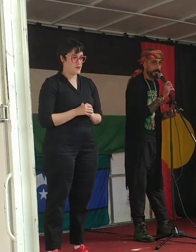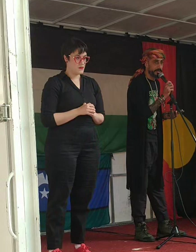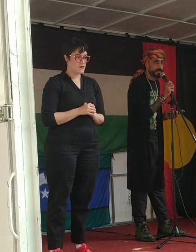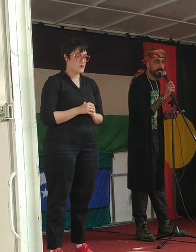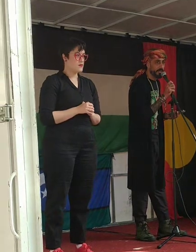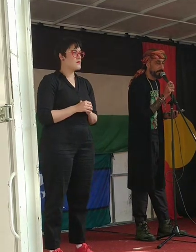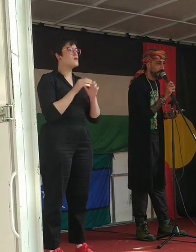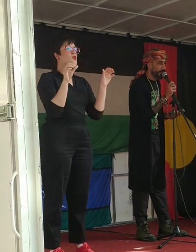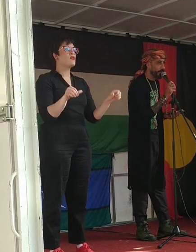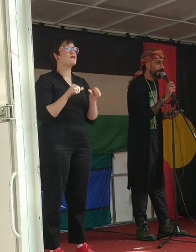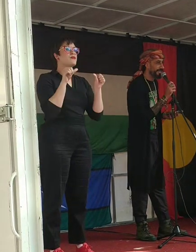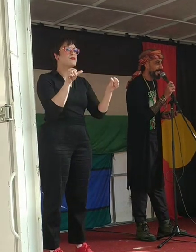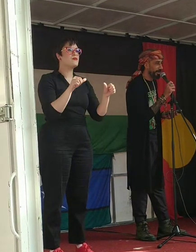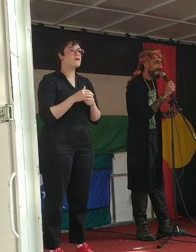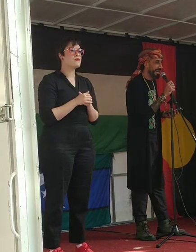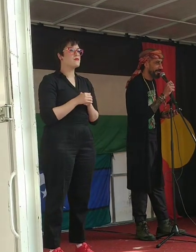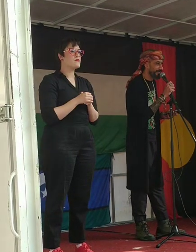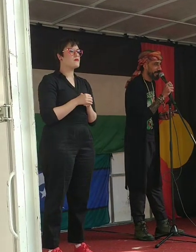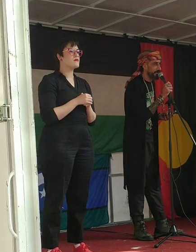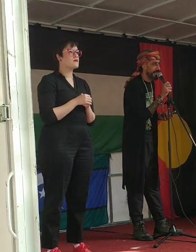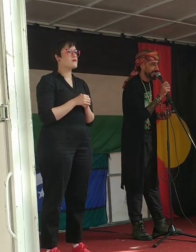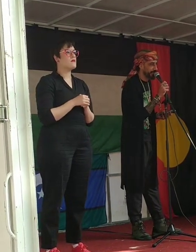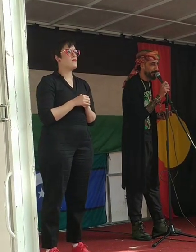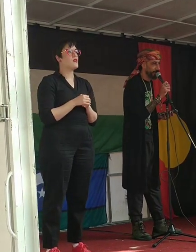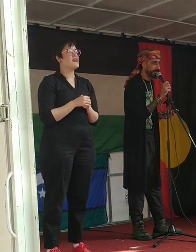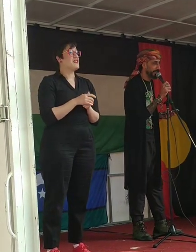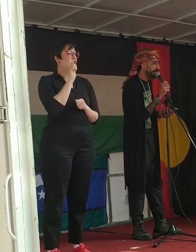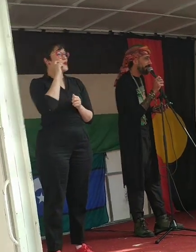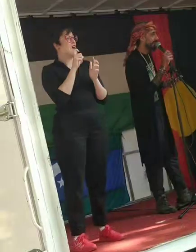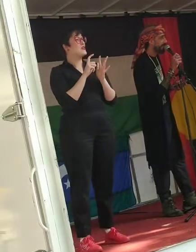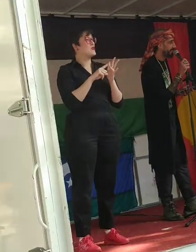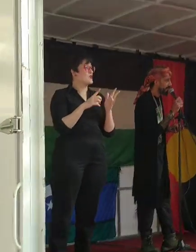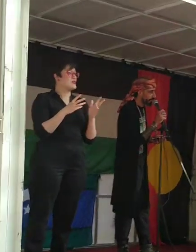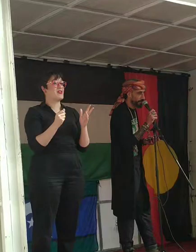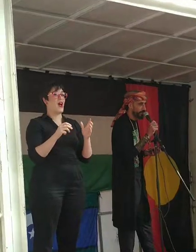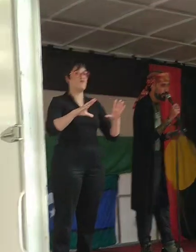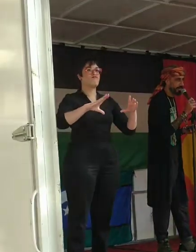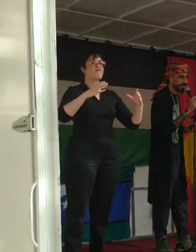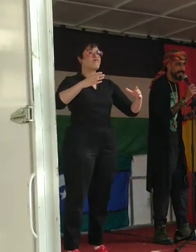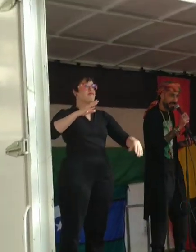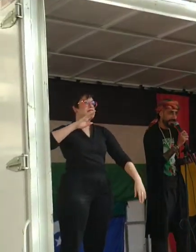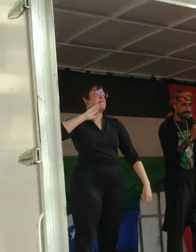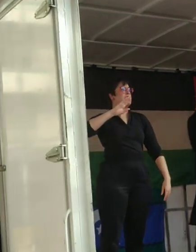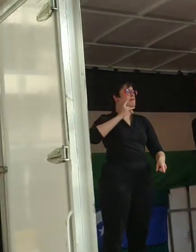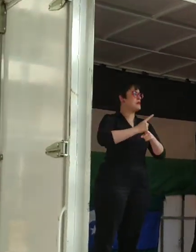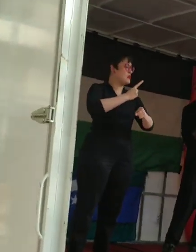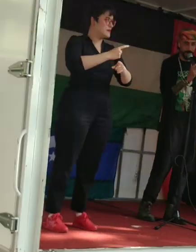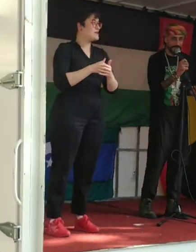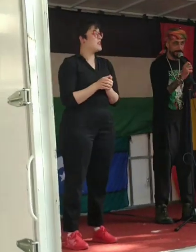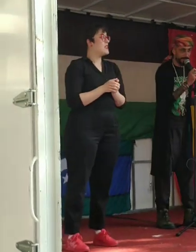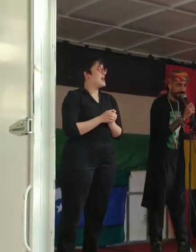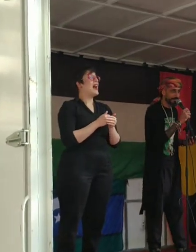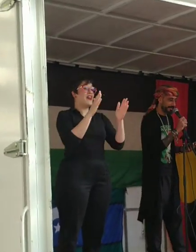All right. So we have some chanting to do, and then after that I'm going to tell you a little story, and then